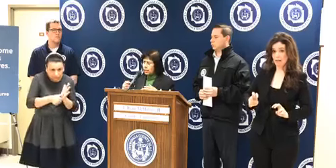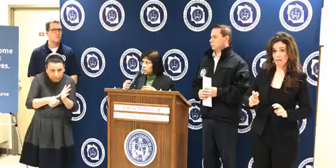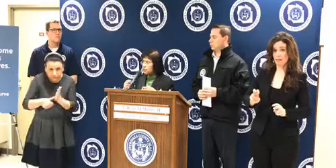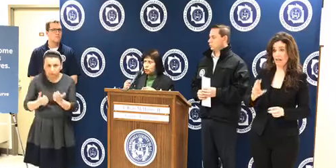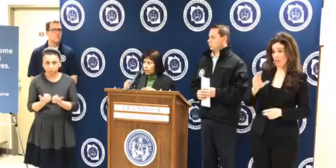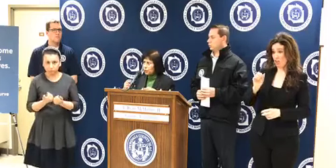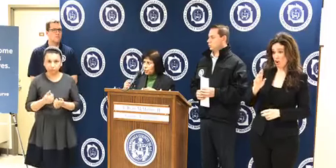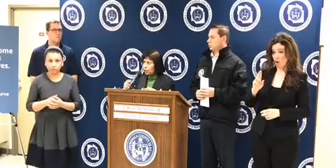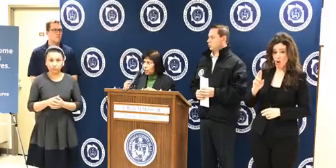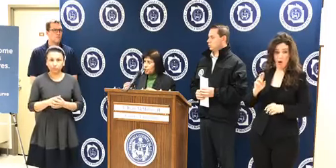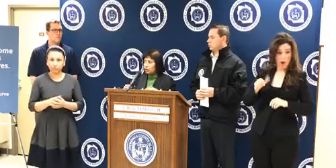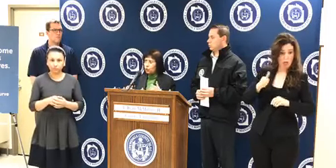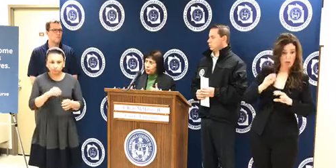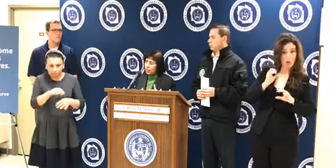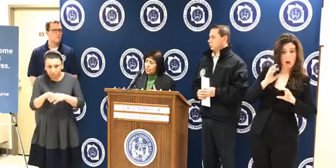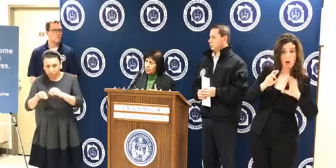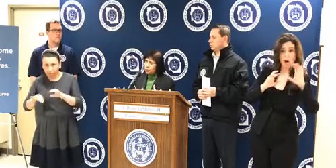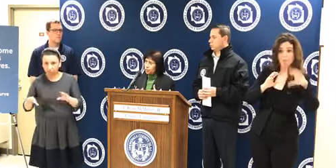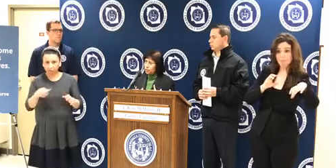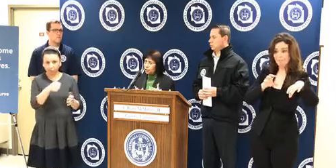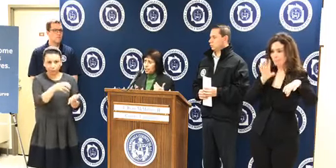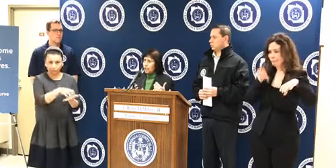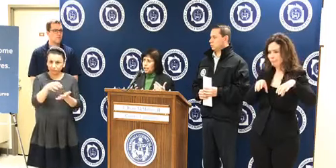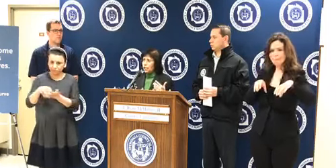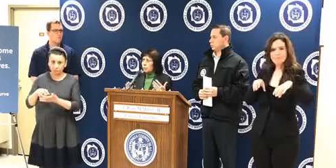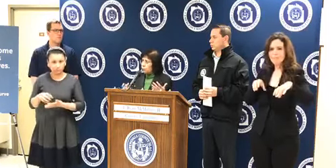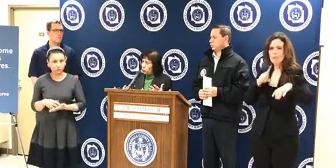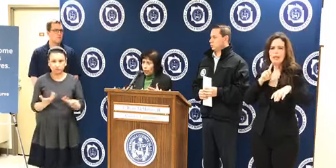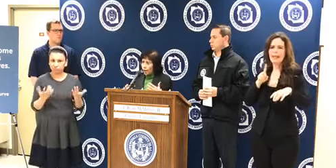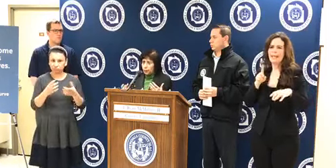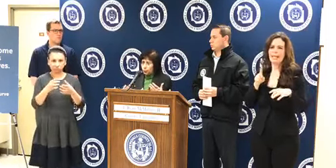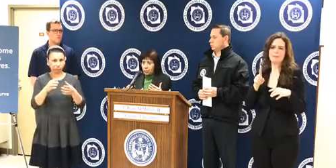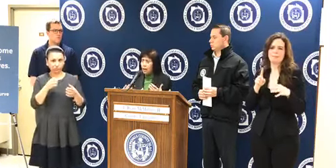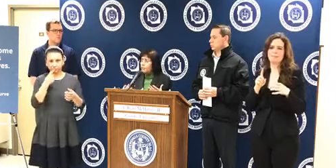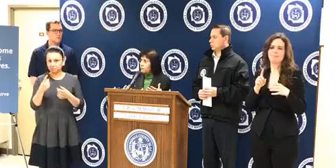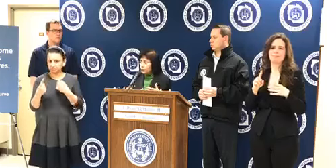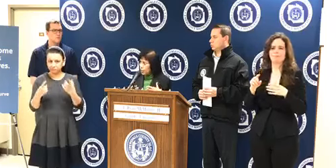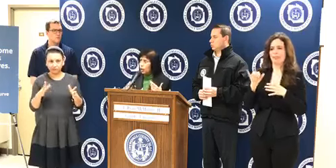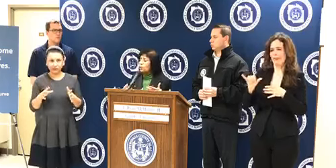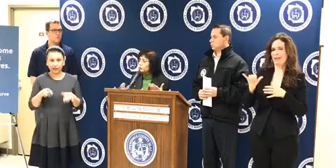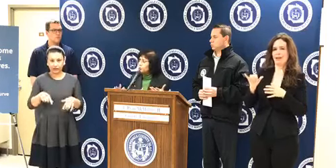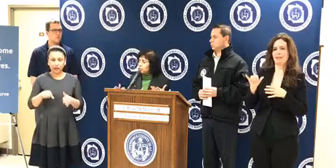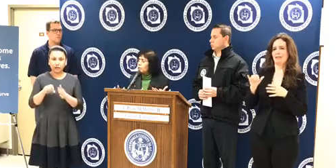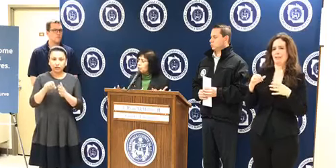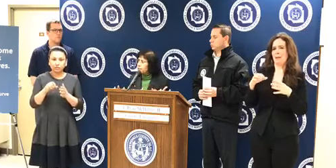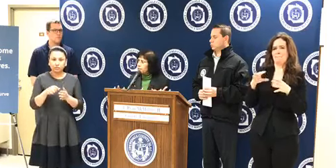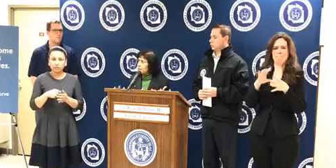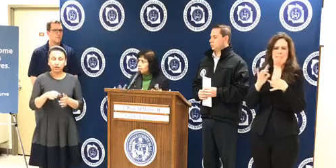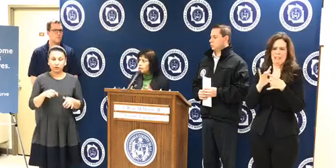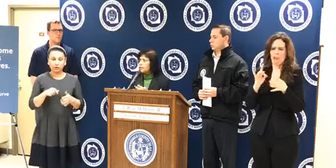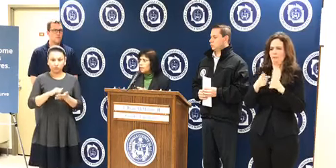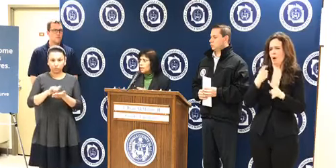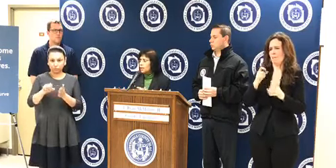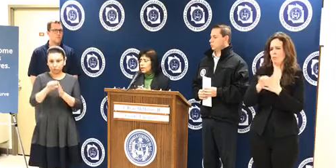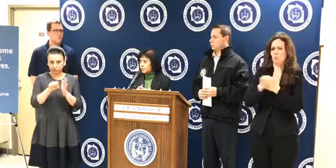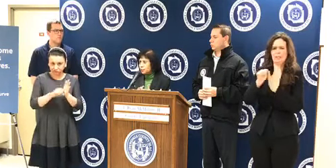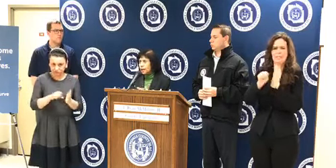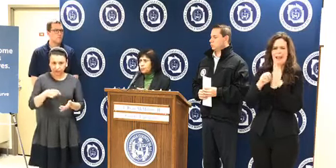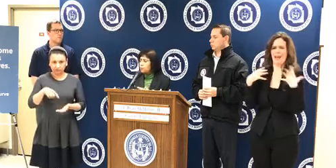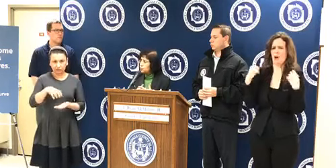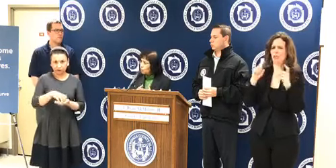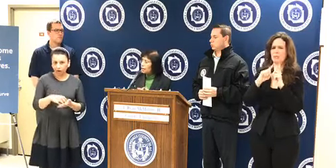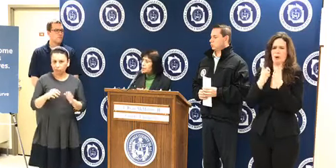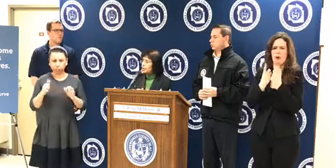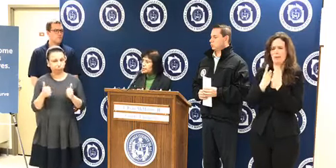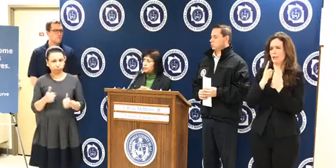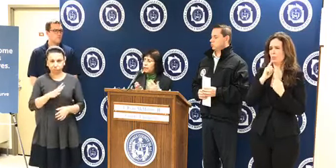going to transmit throughout the car. So if we didn't get a message, we are not going to start investigating. And sometimes